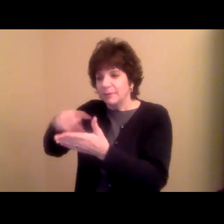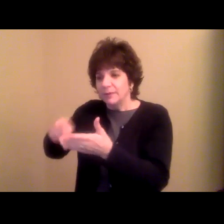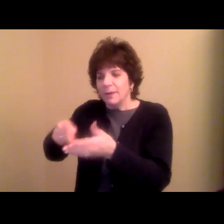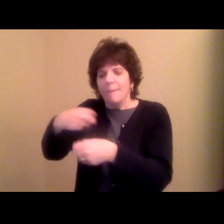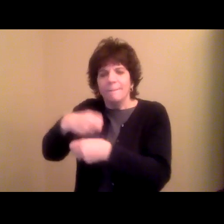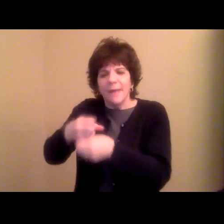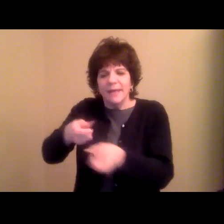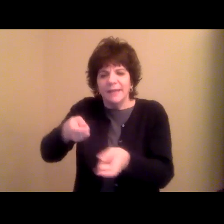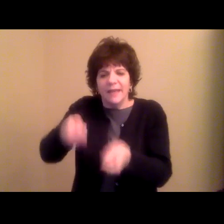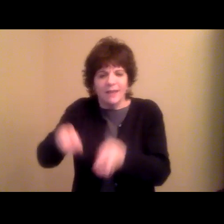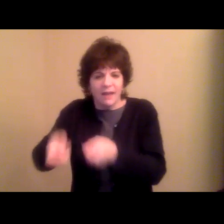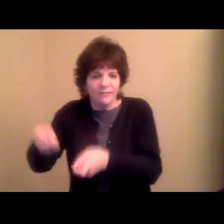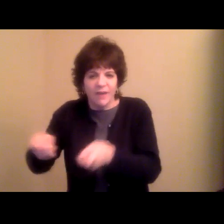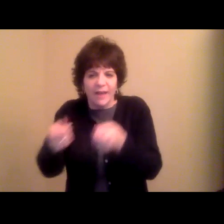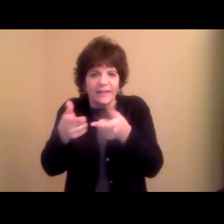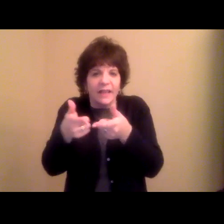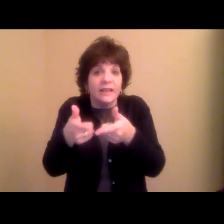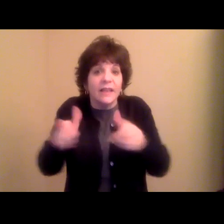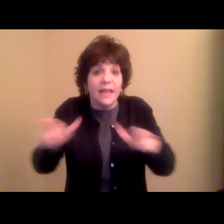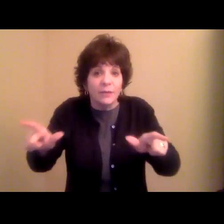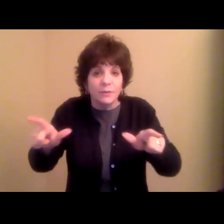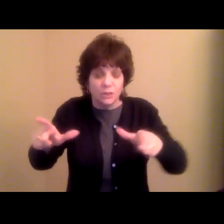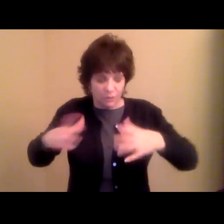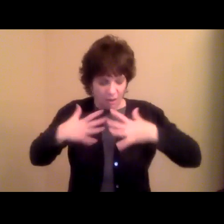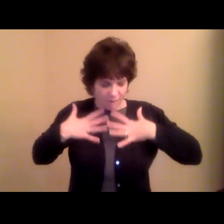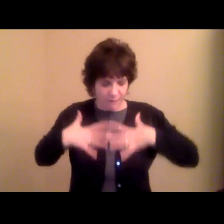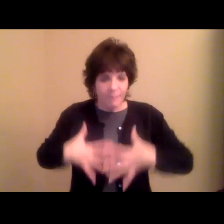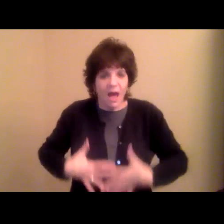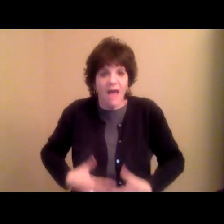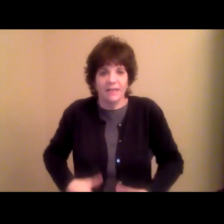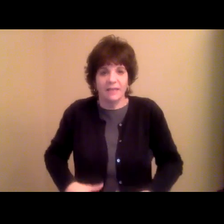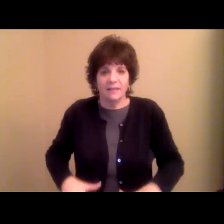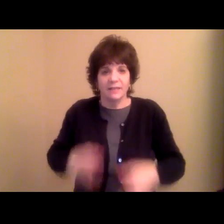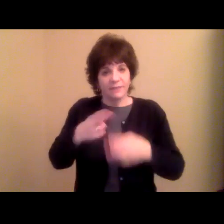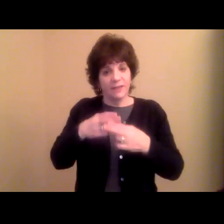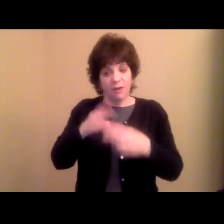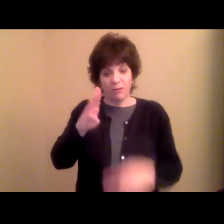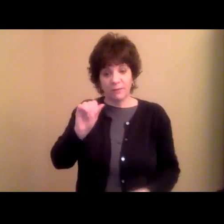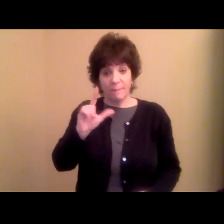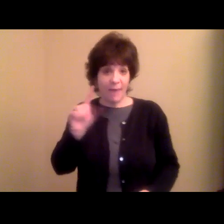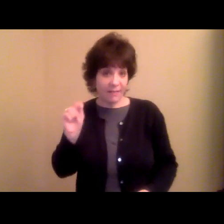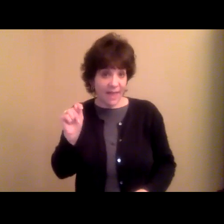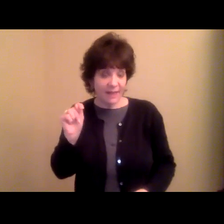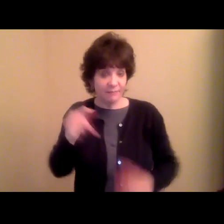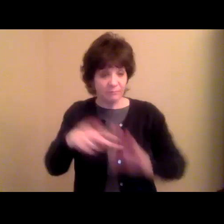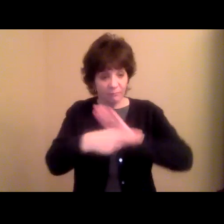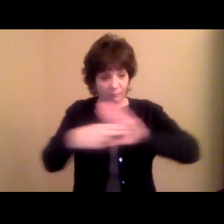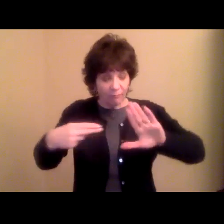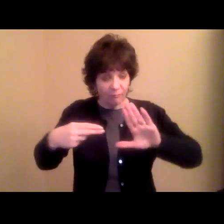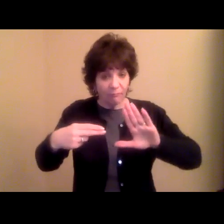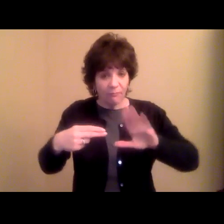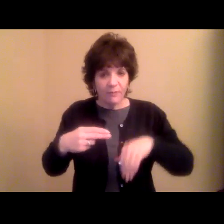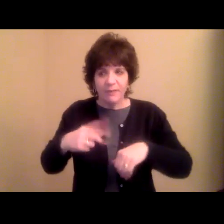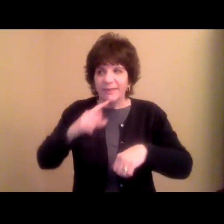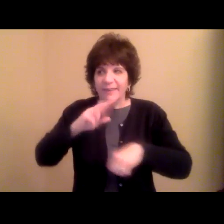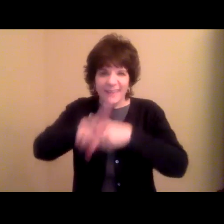codified language of the body that we call ballet now. And so it's not really a